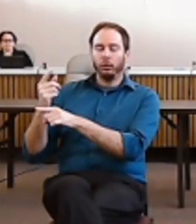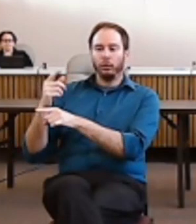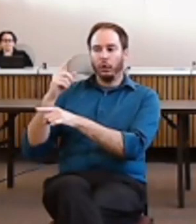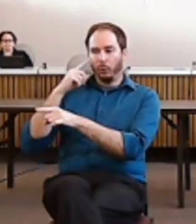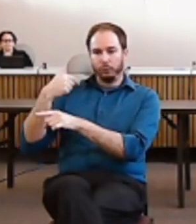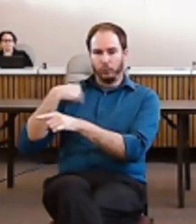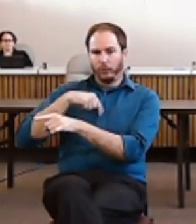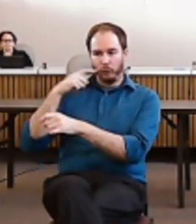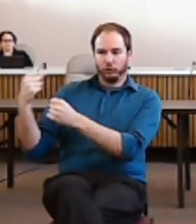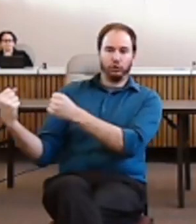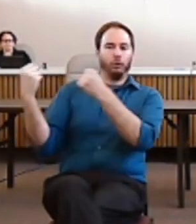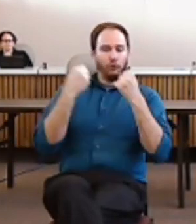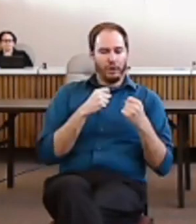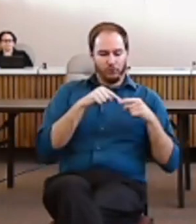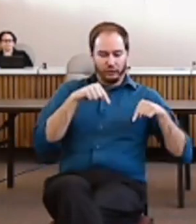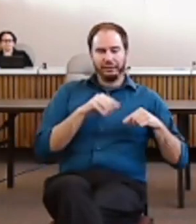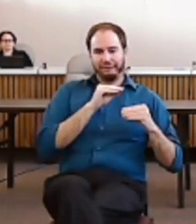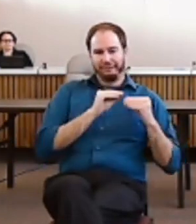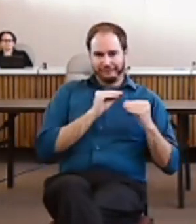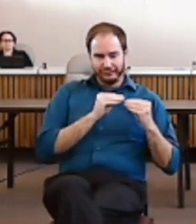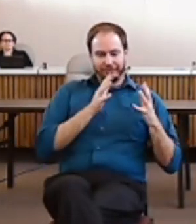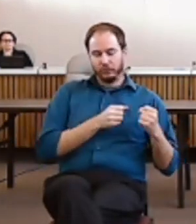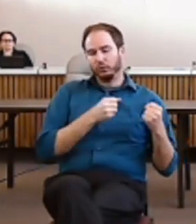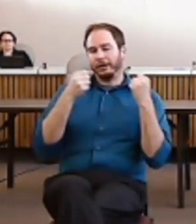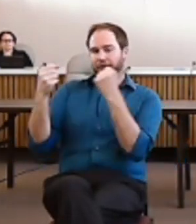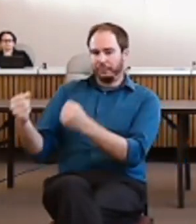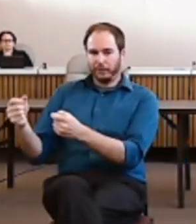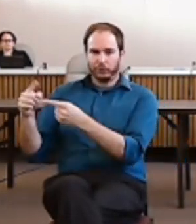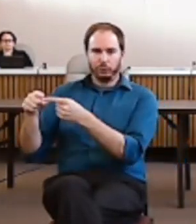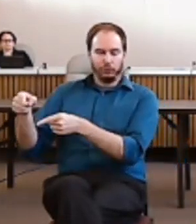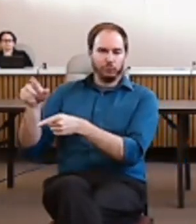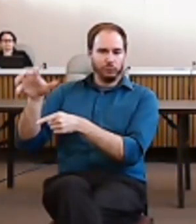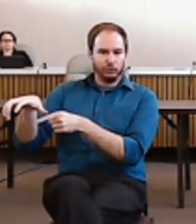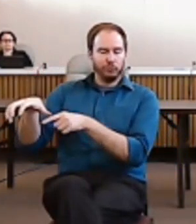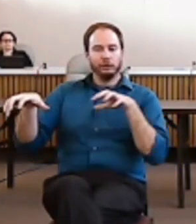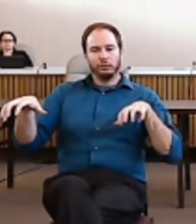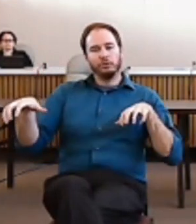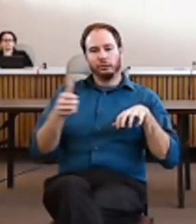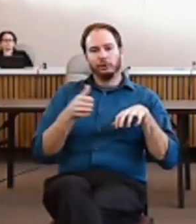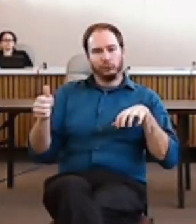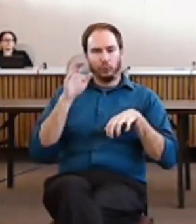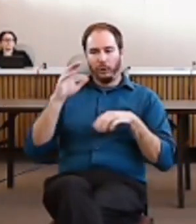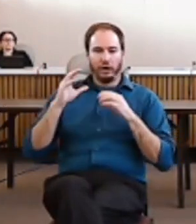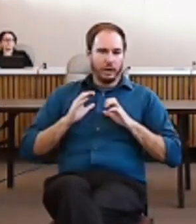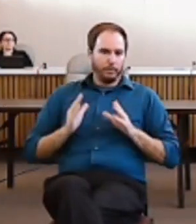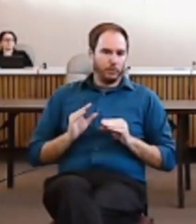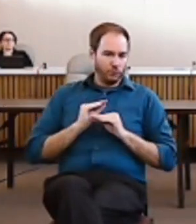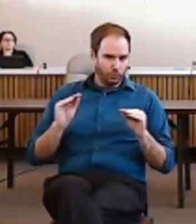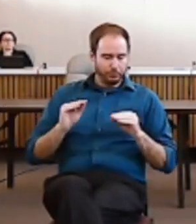transport the vehicle over to this location, perform the service, return it back to the Mercedes, and